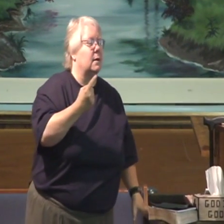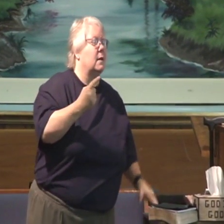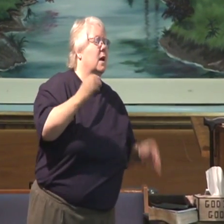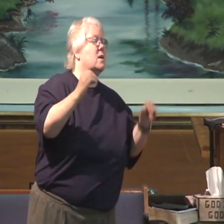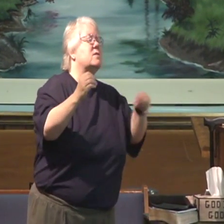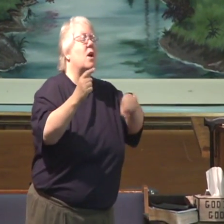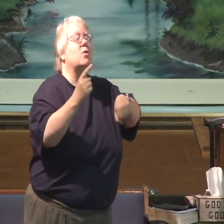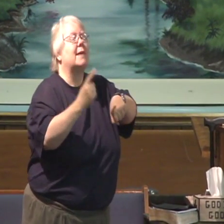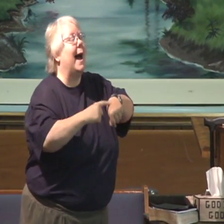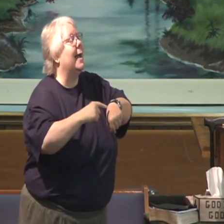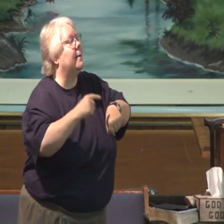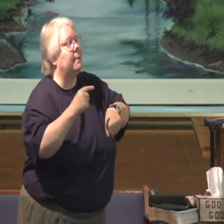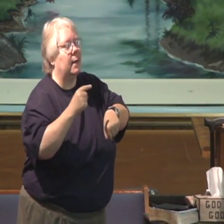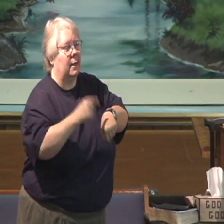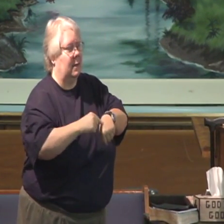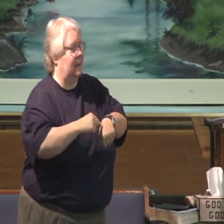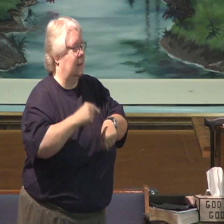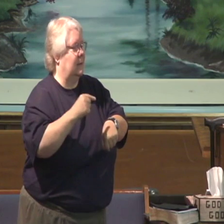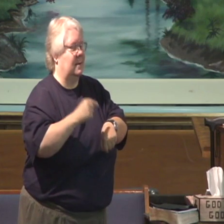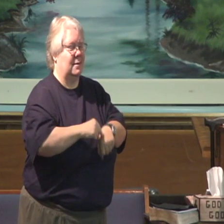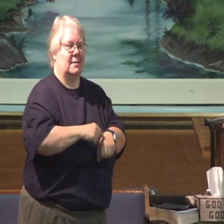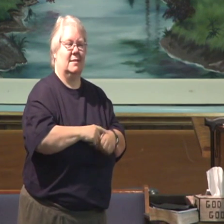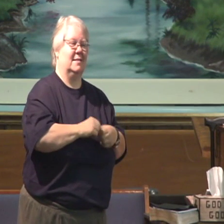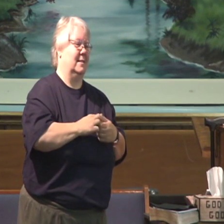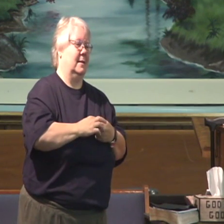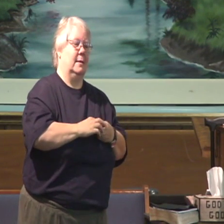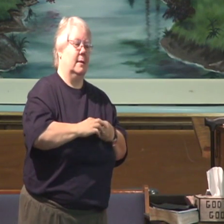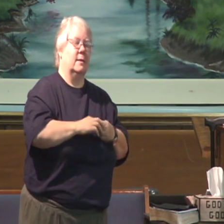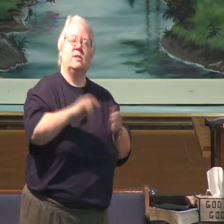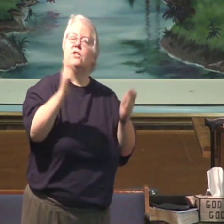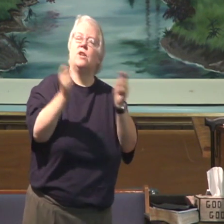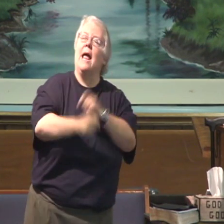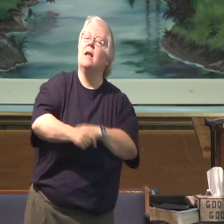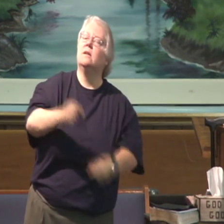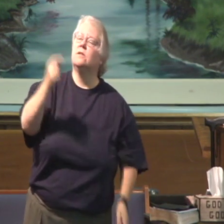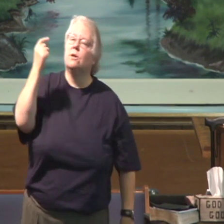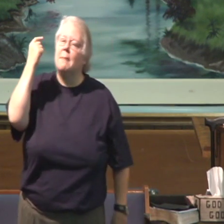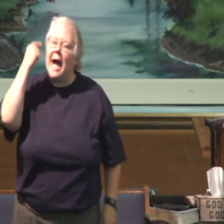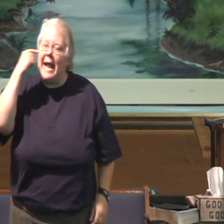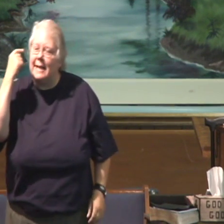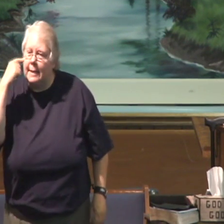Change your mind.